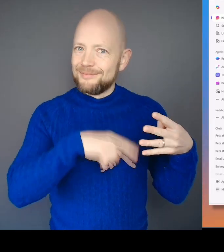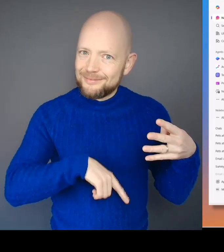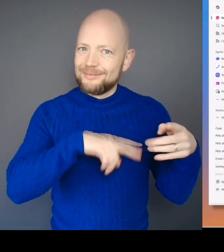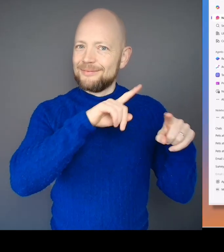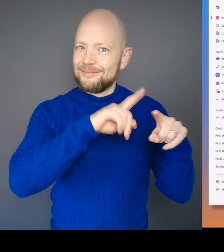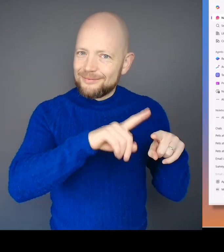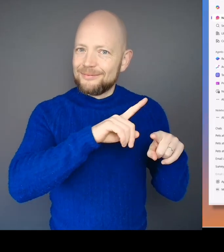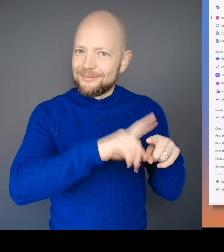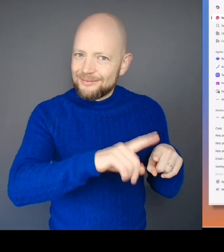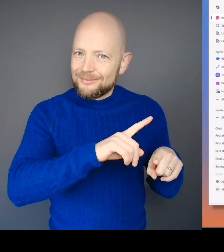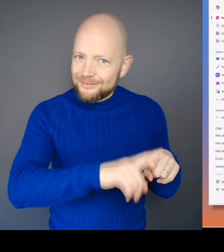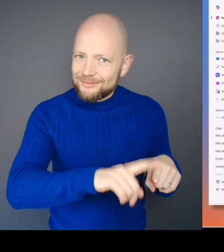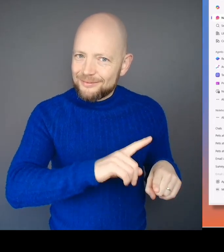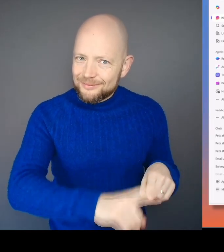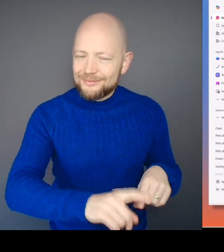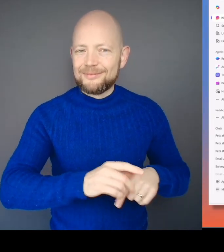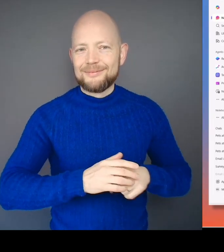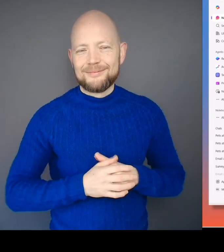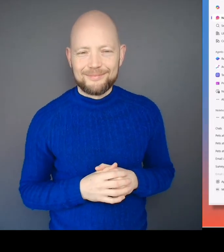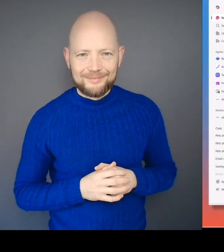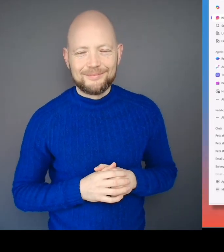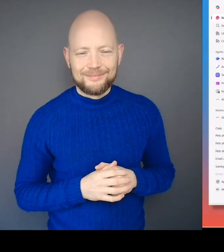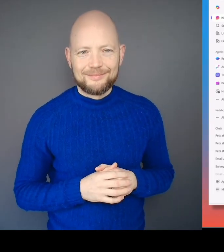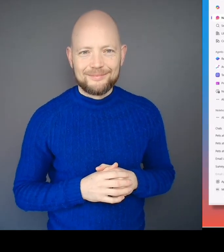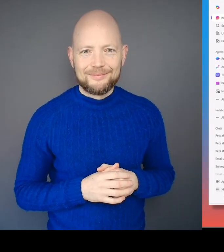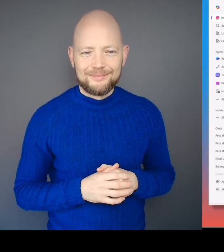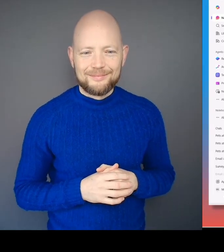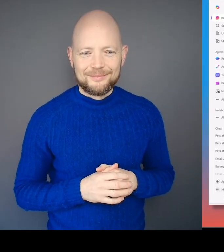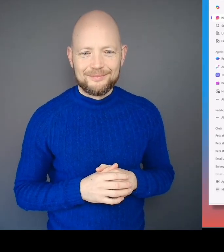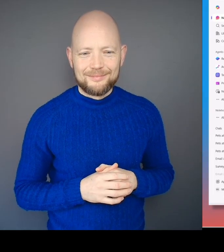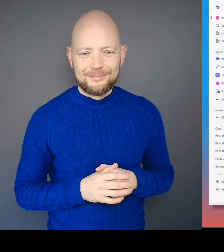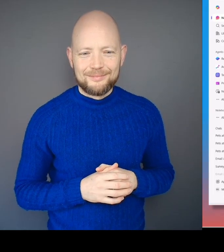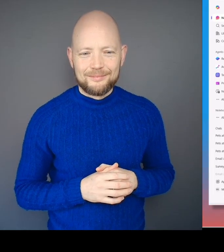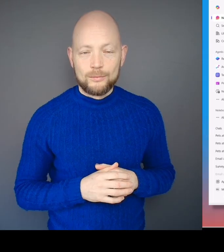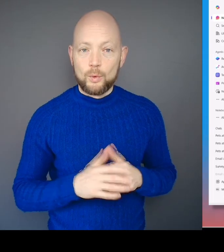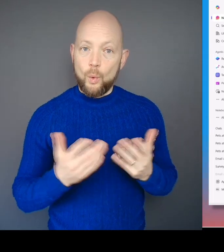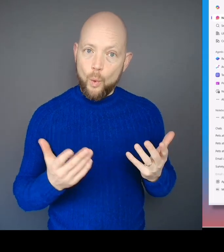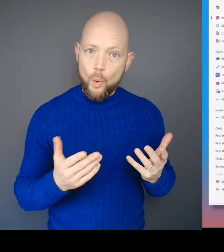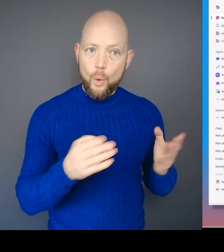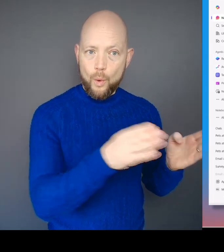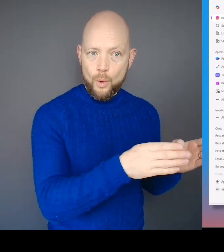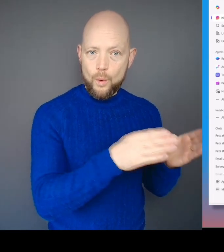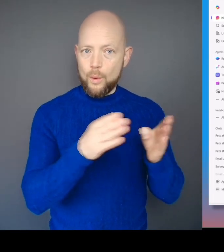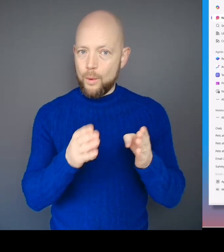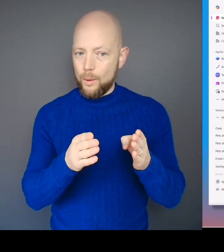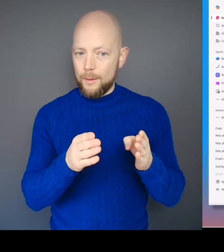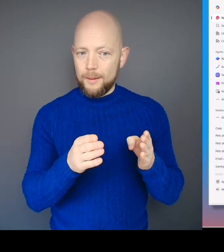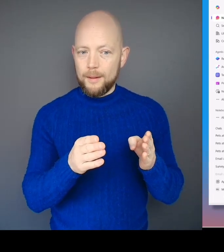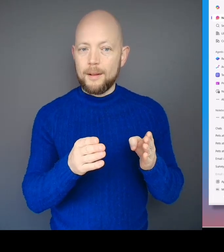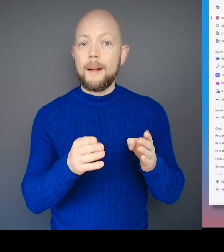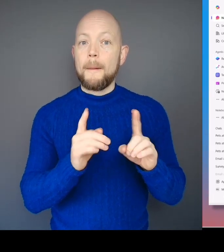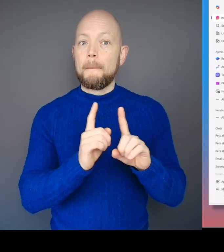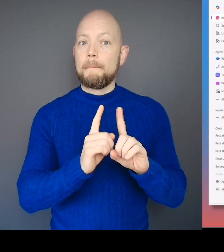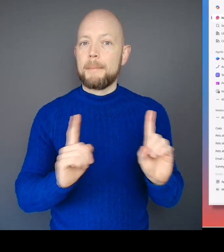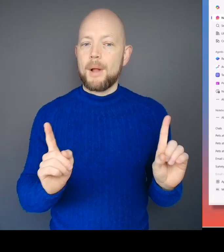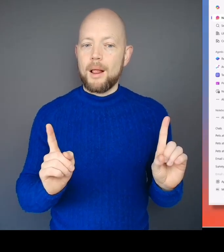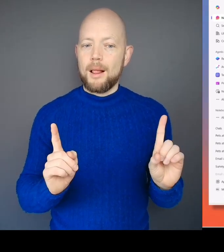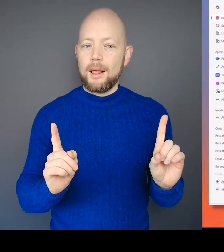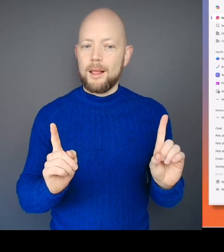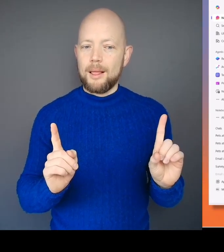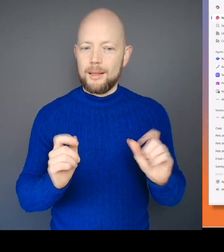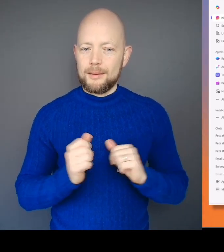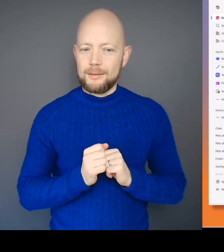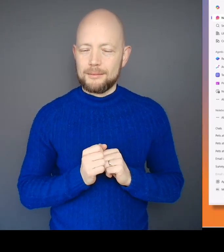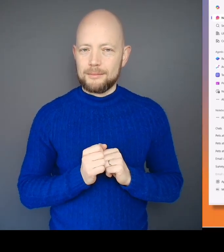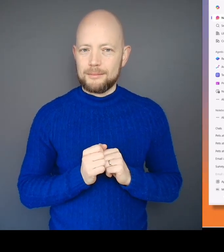test notebook, a spreadsheet, an email address that's been recently used by this user. But we can come in here and filter